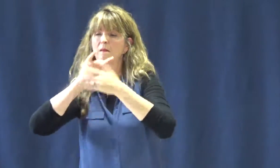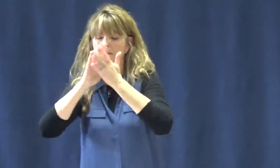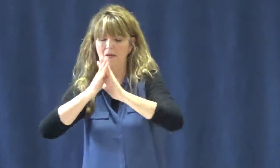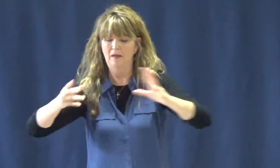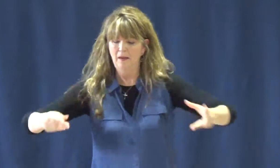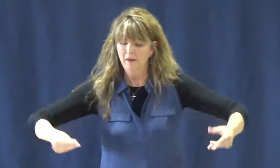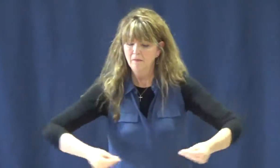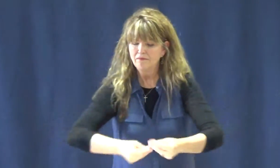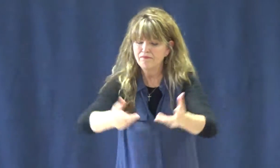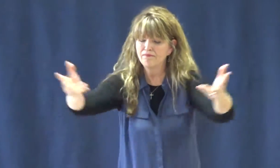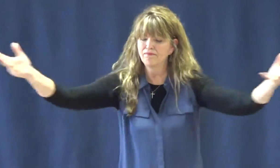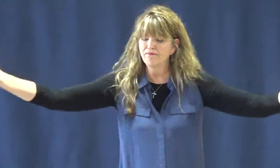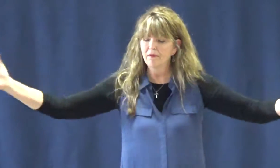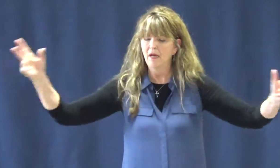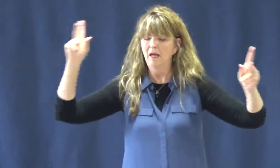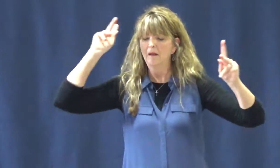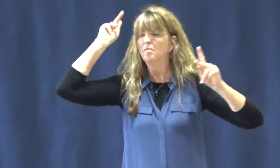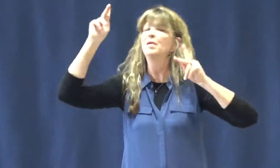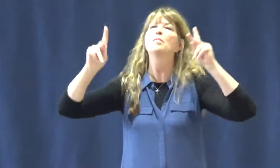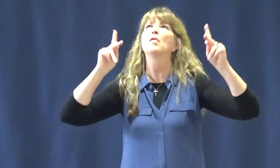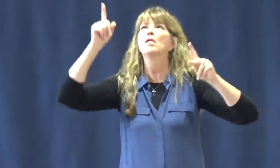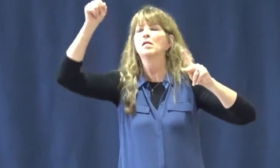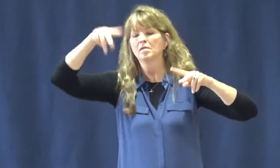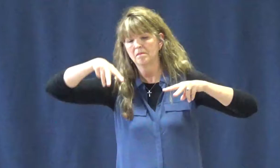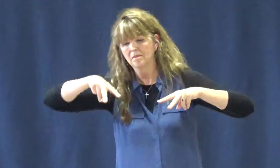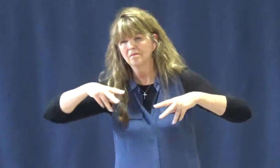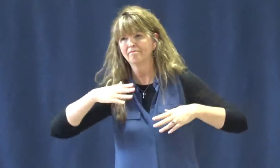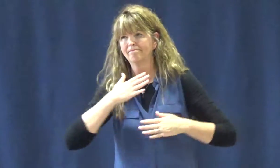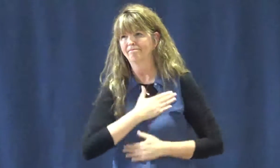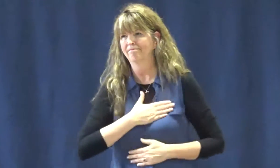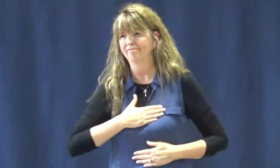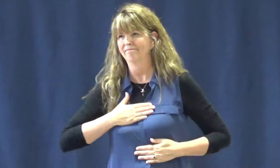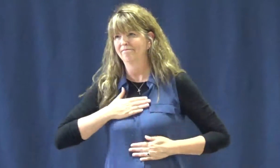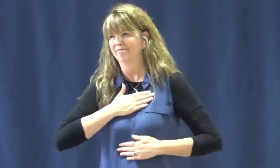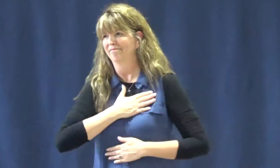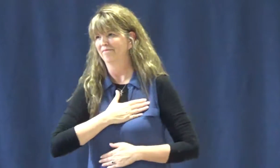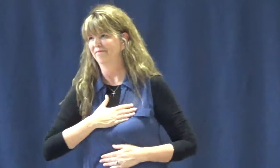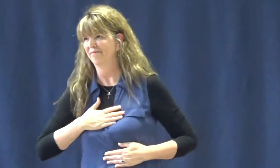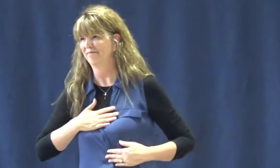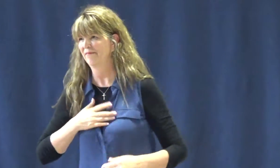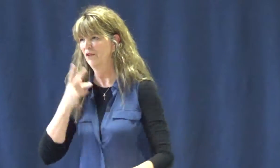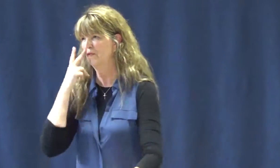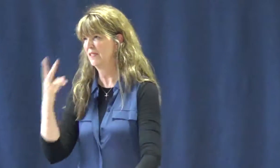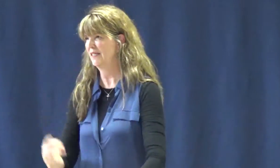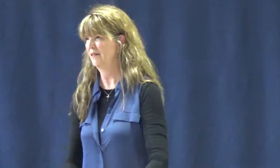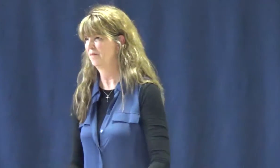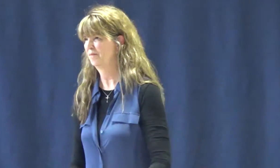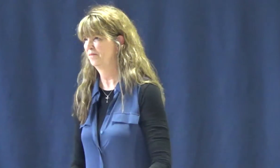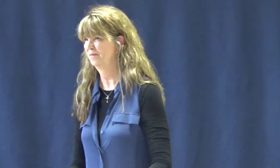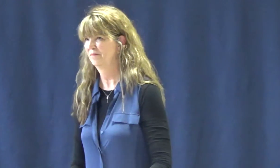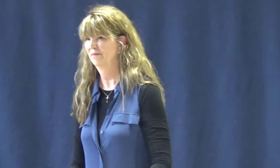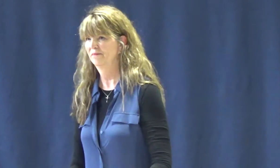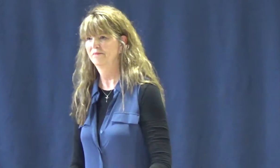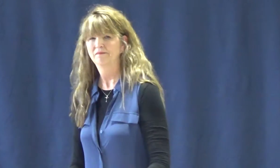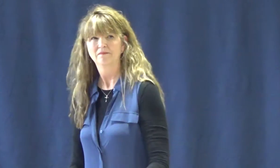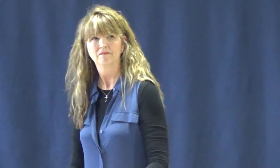Peace on earth, peace among men, with whom he is well pleased. And that men